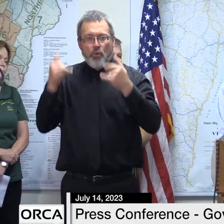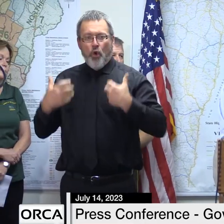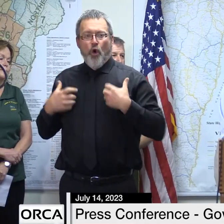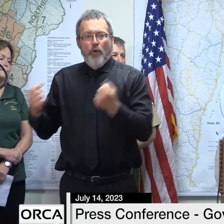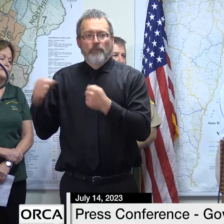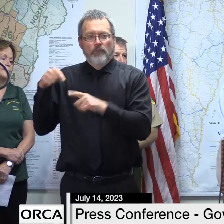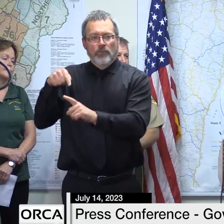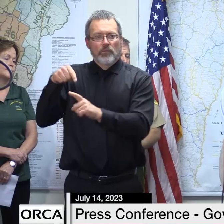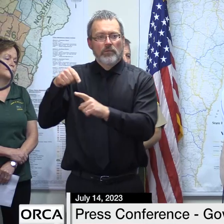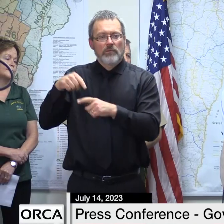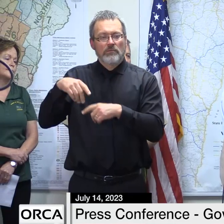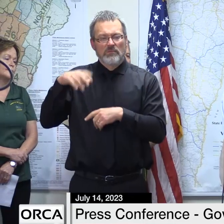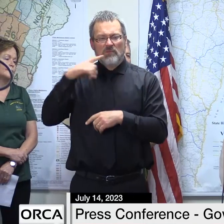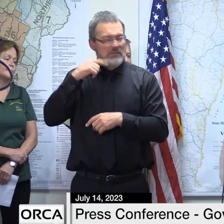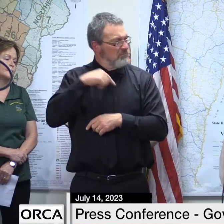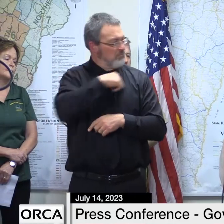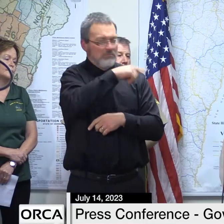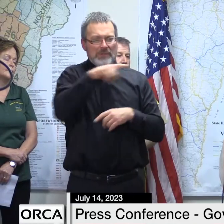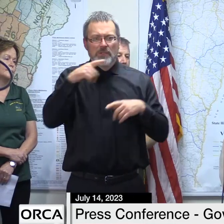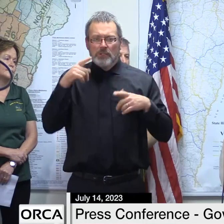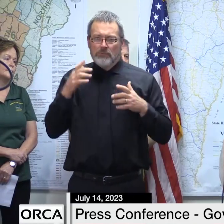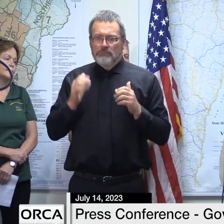helpful. On Monday,